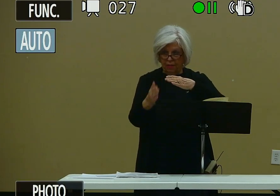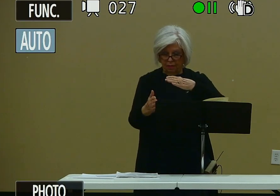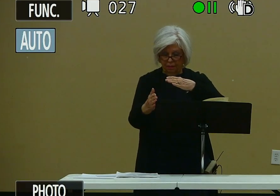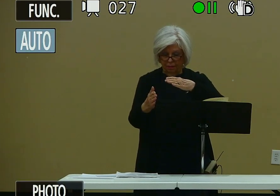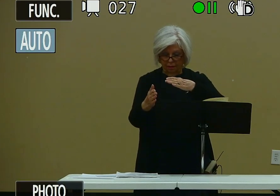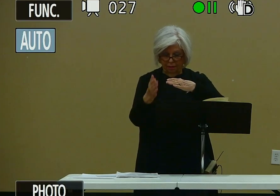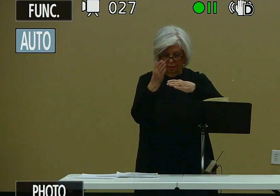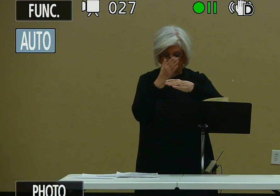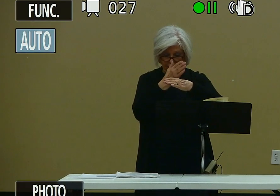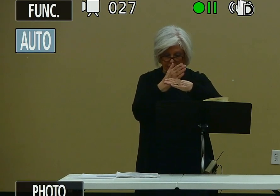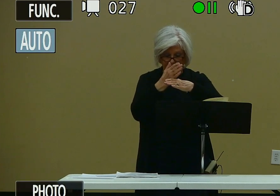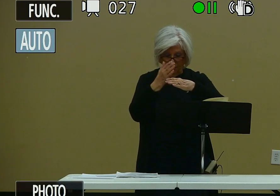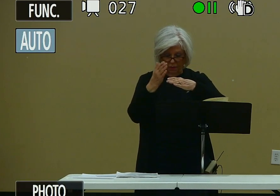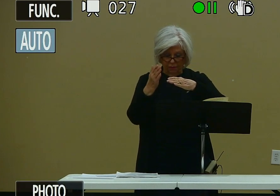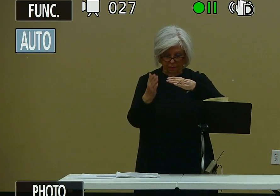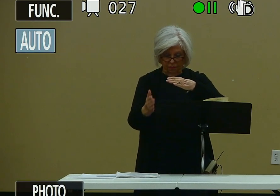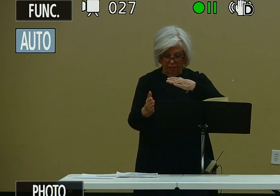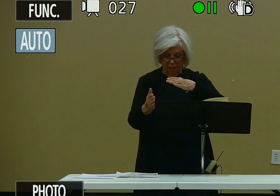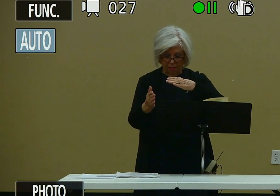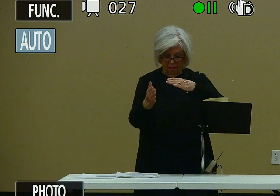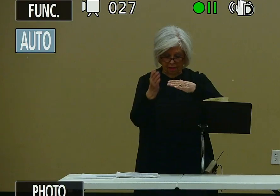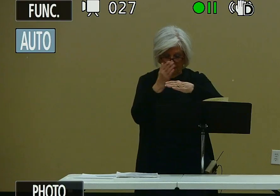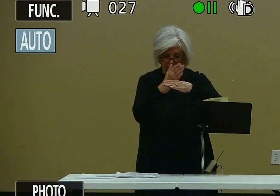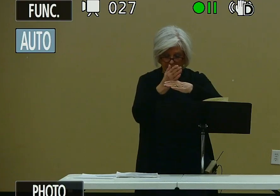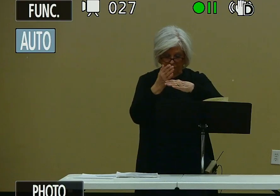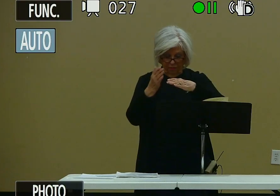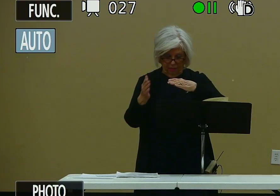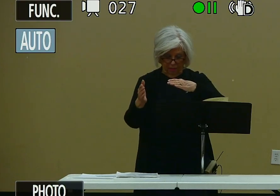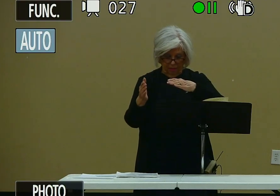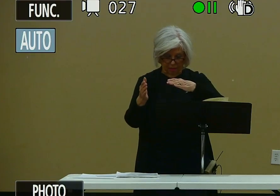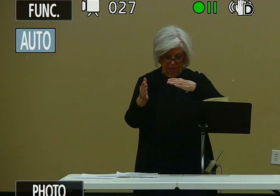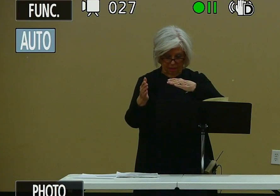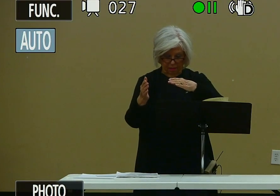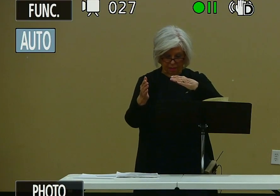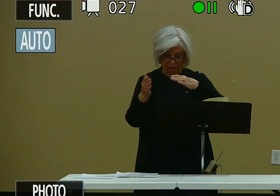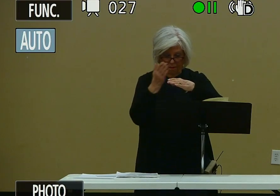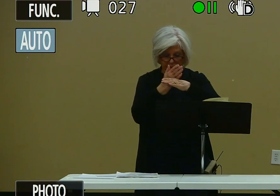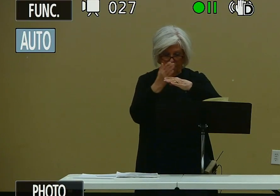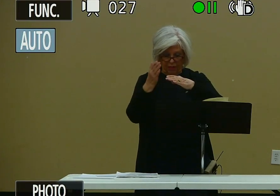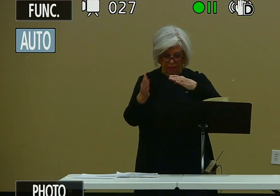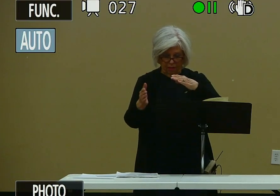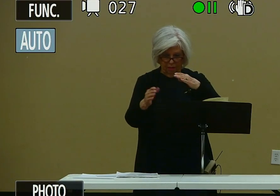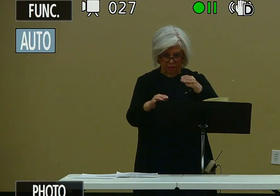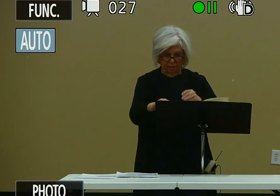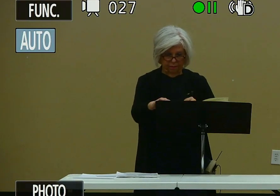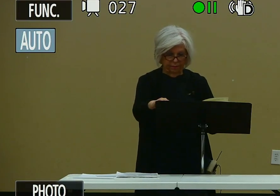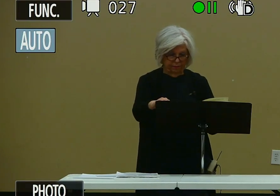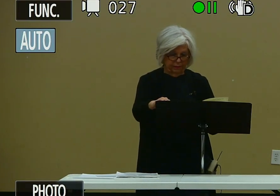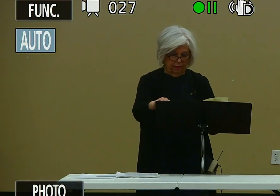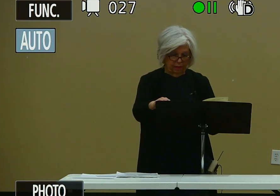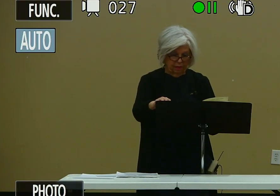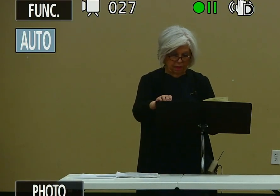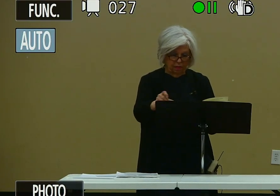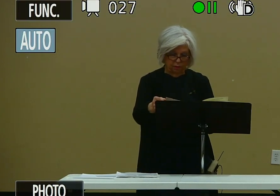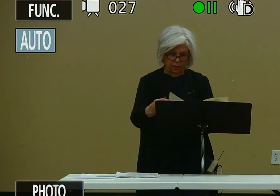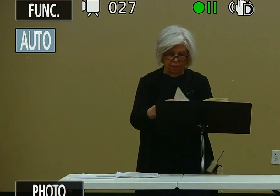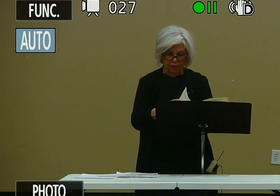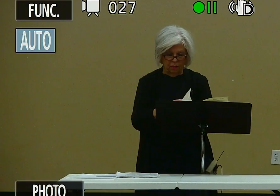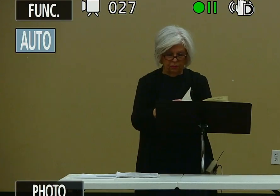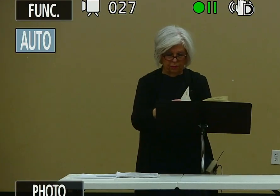end, like this. Finished, finished, finished. I hope they have the alternative